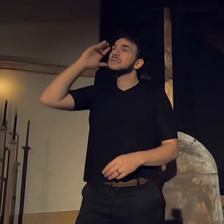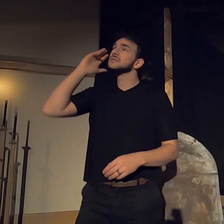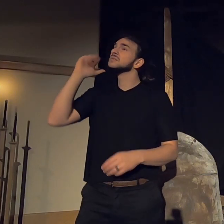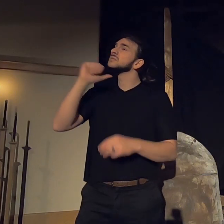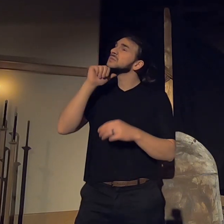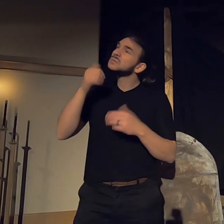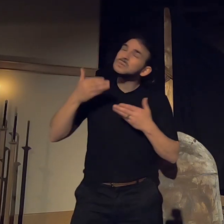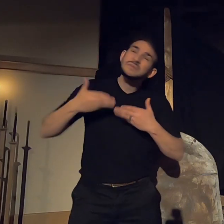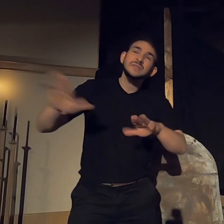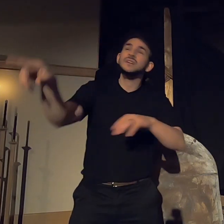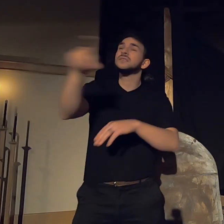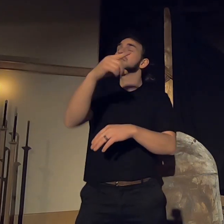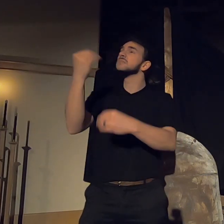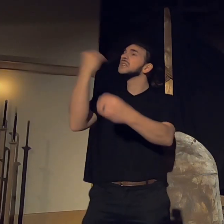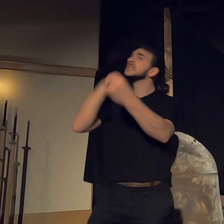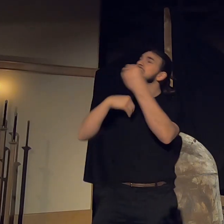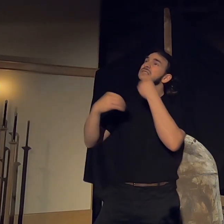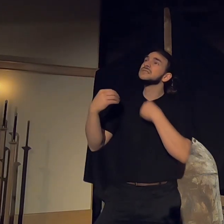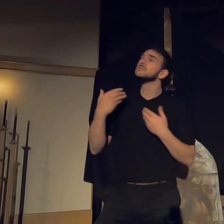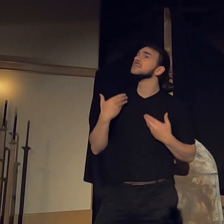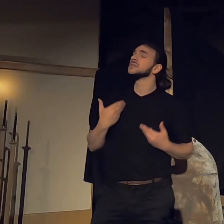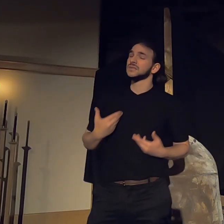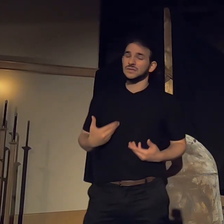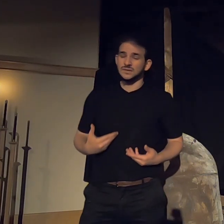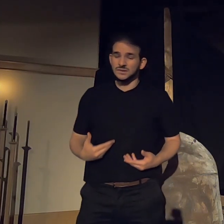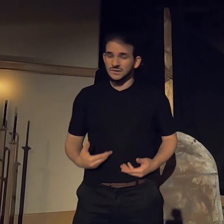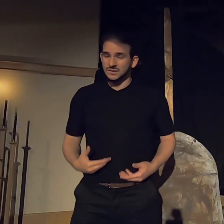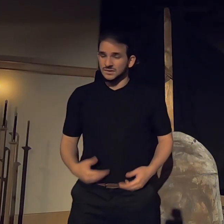Don't let lions eat me.